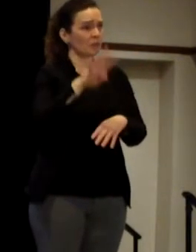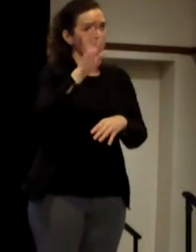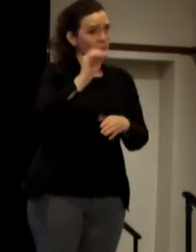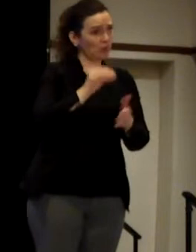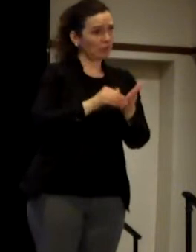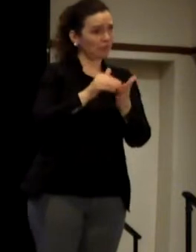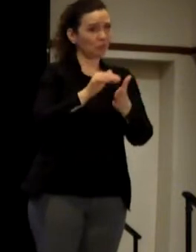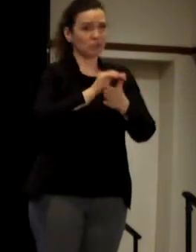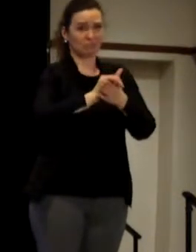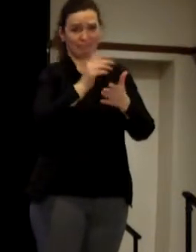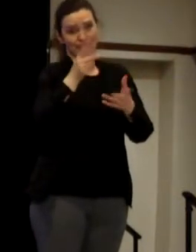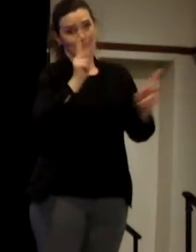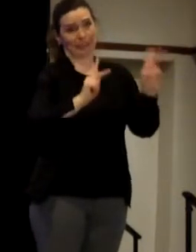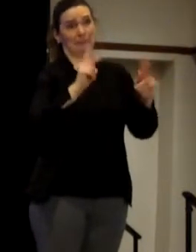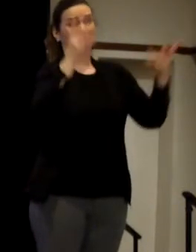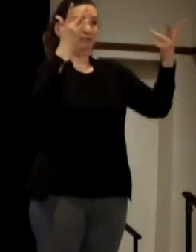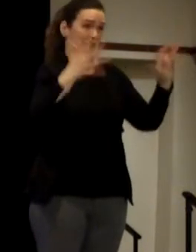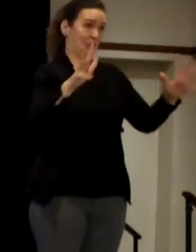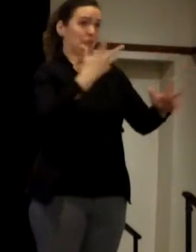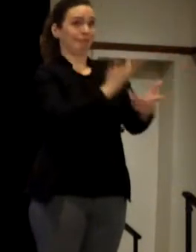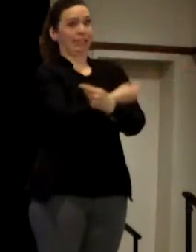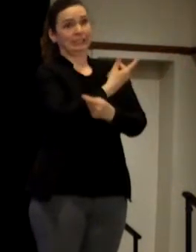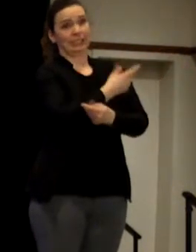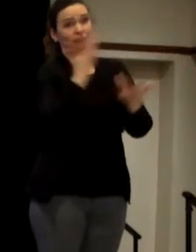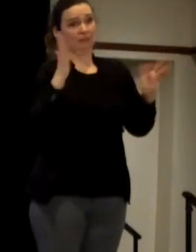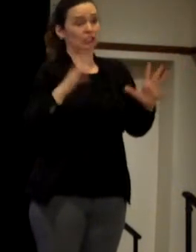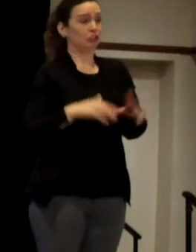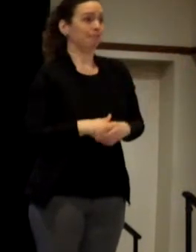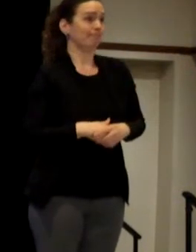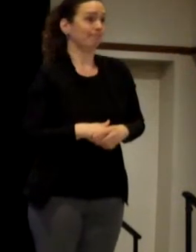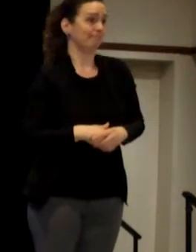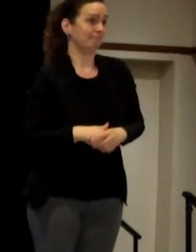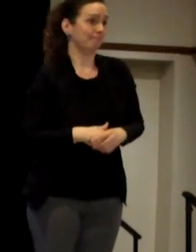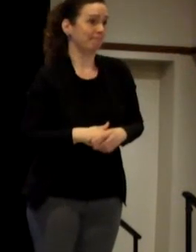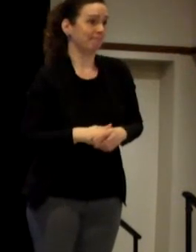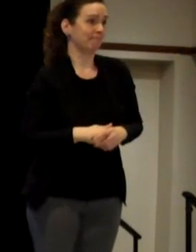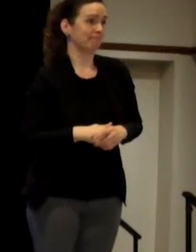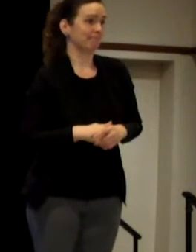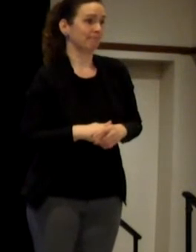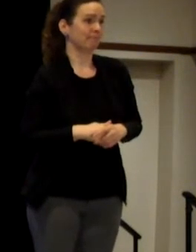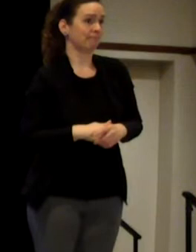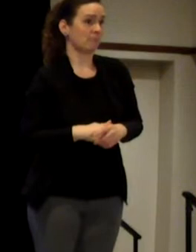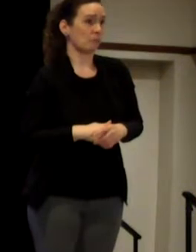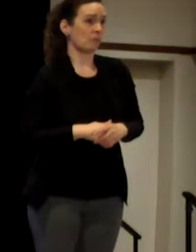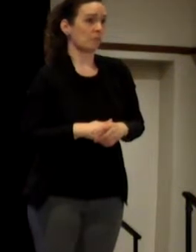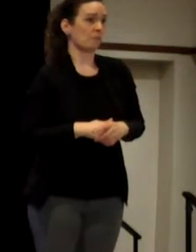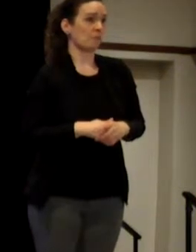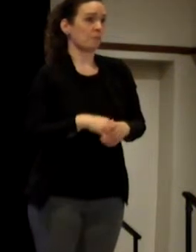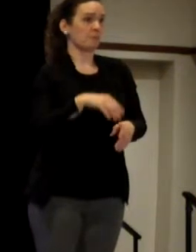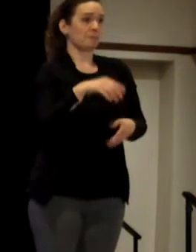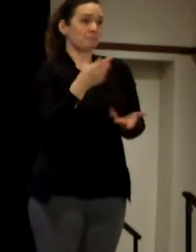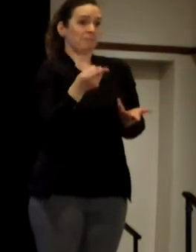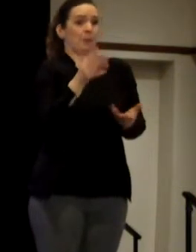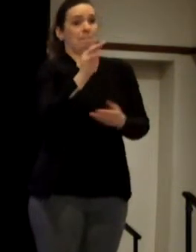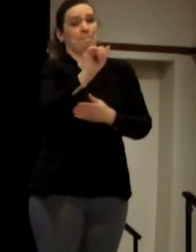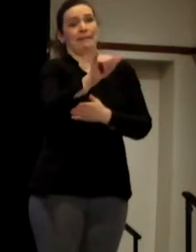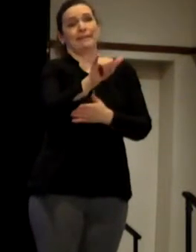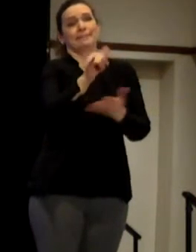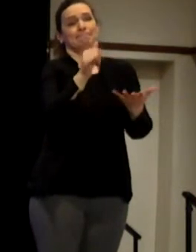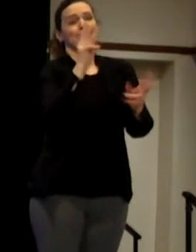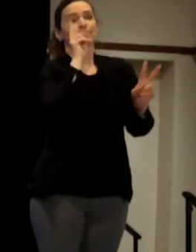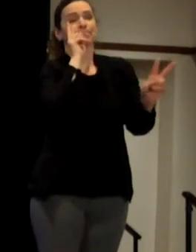into today. By the time May comes around,